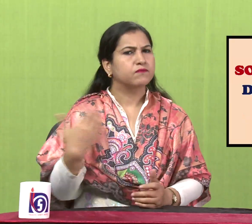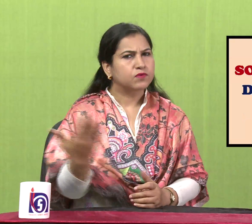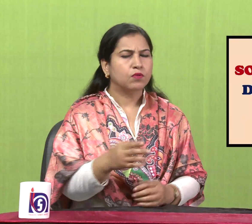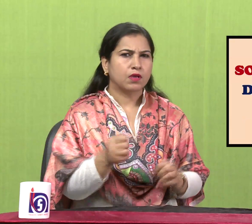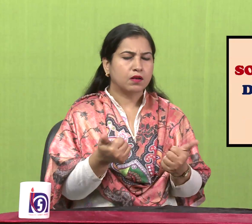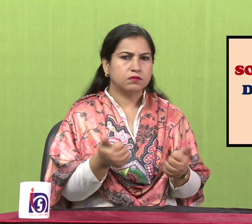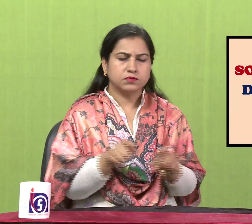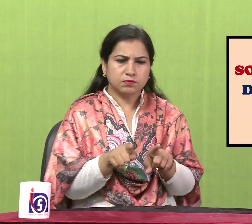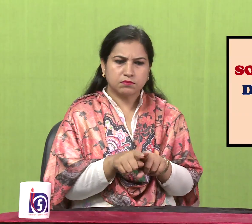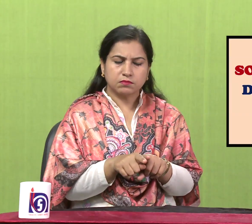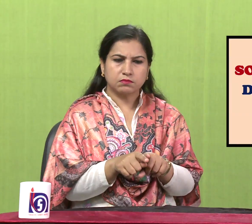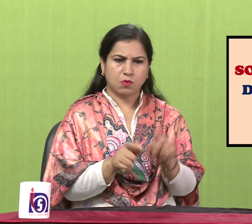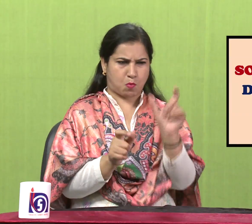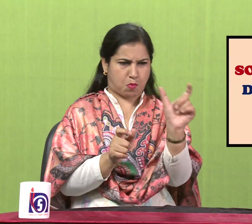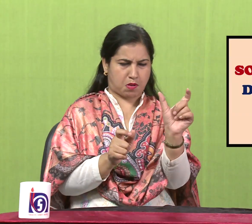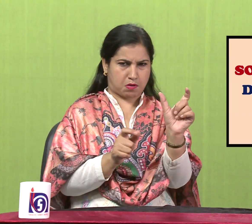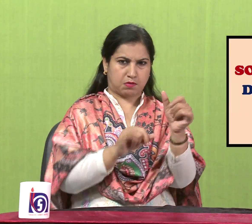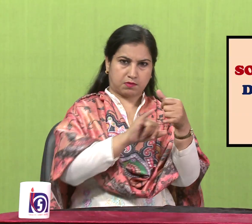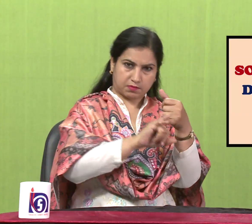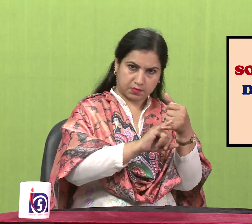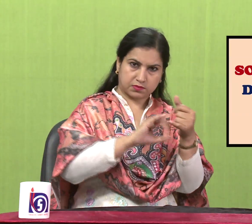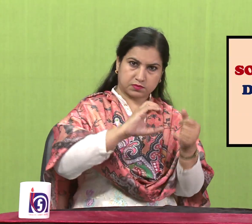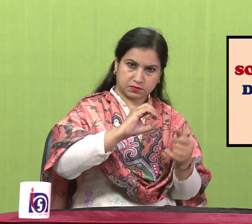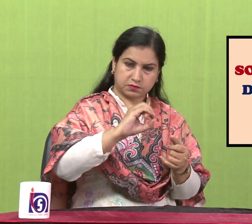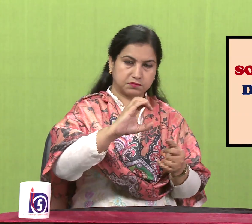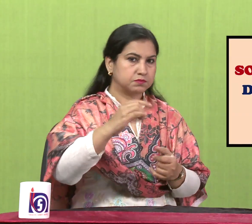We can divide the word socio-economic development